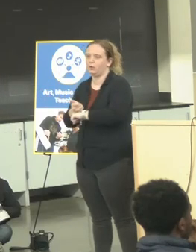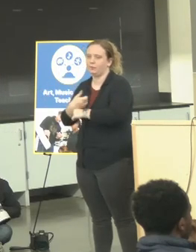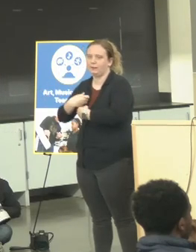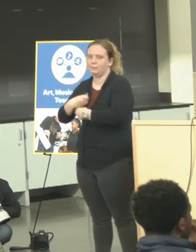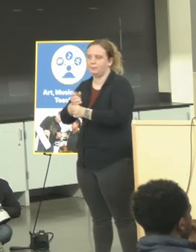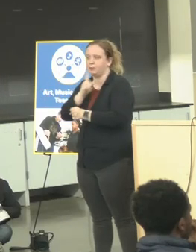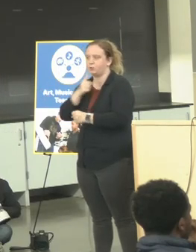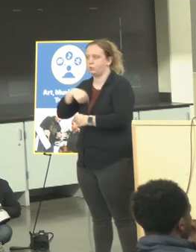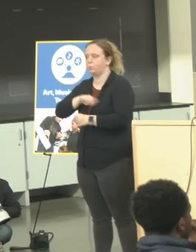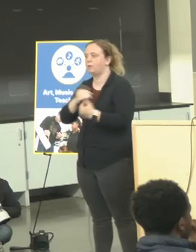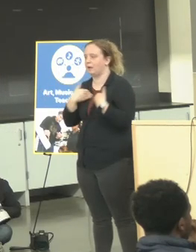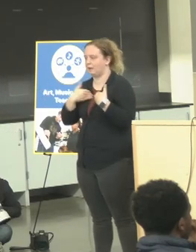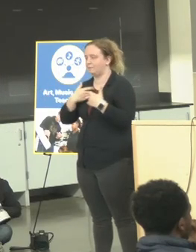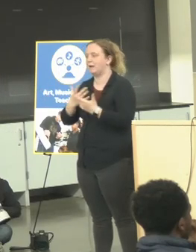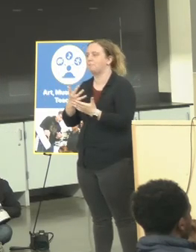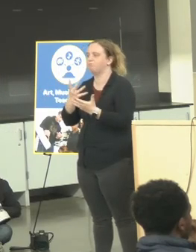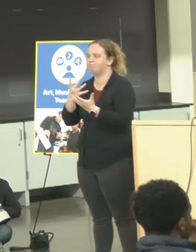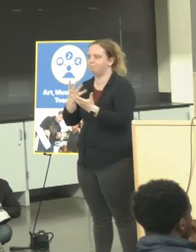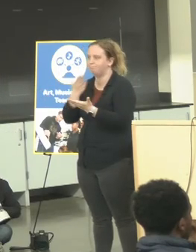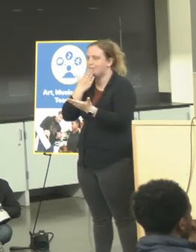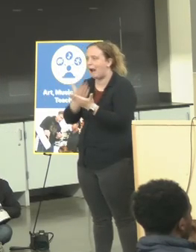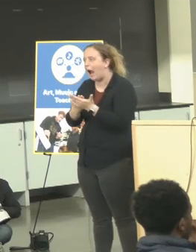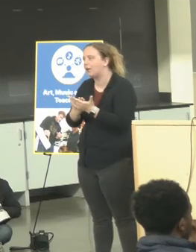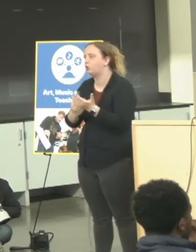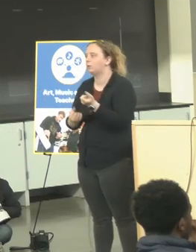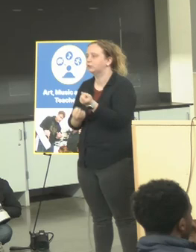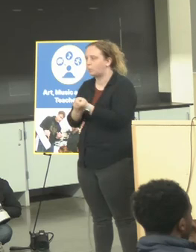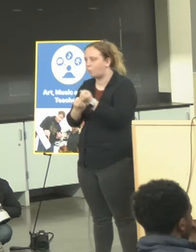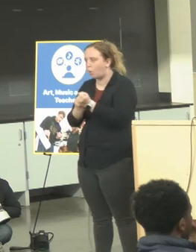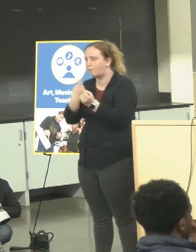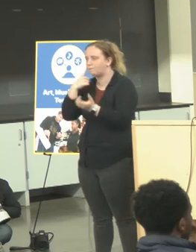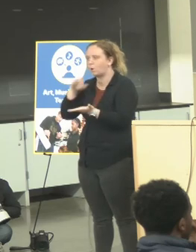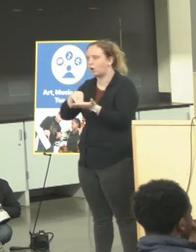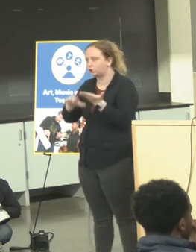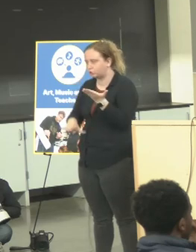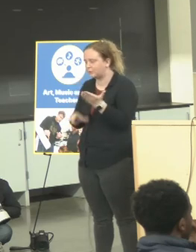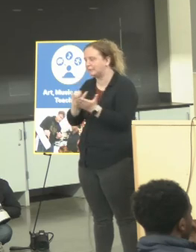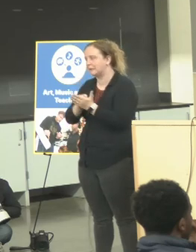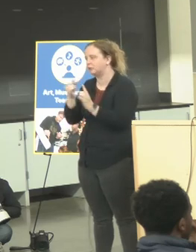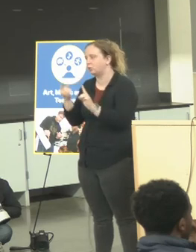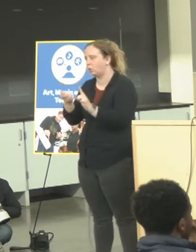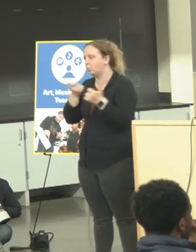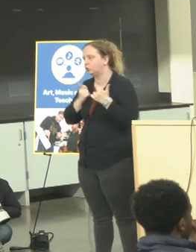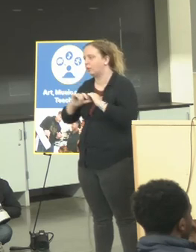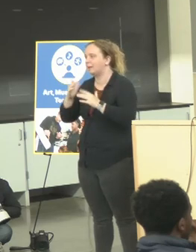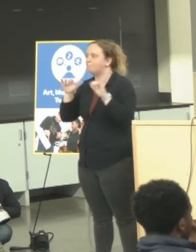so that's our goal, and we're going to try to maximize the resources as much as possible.